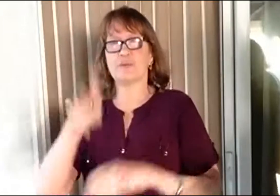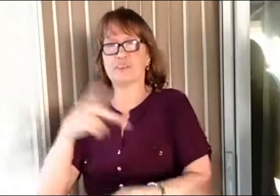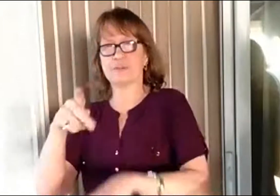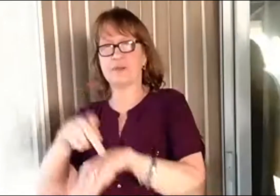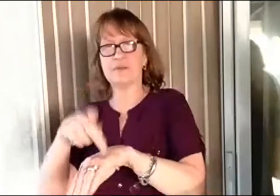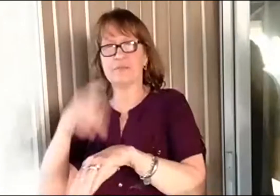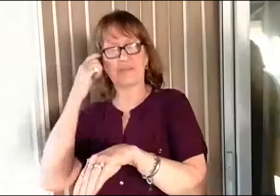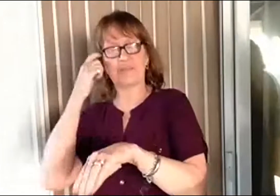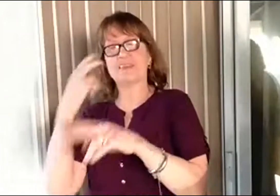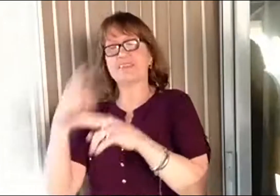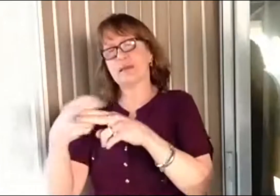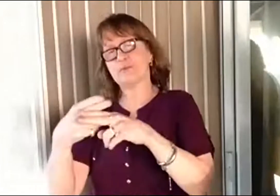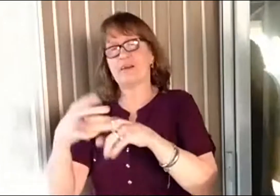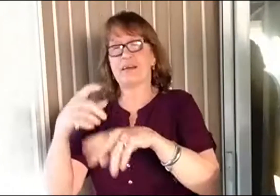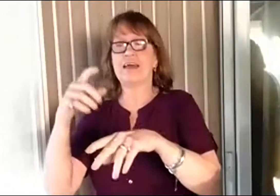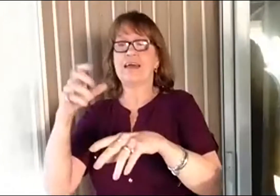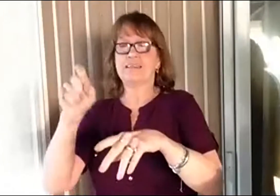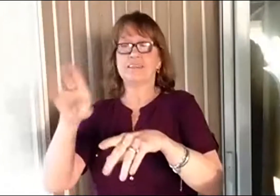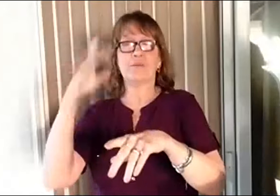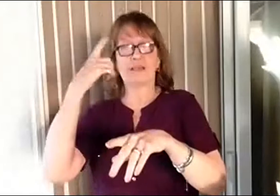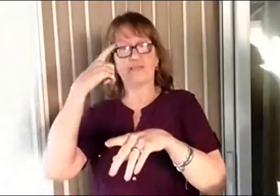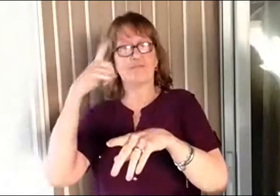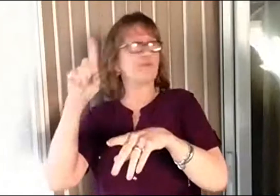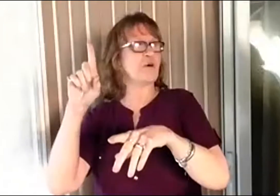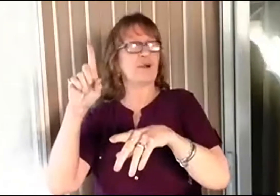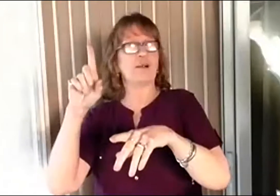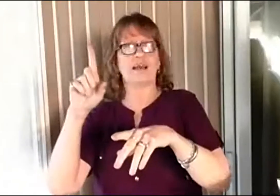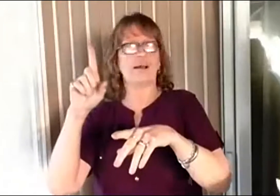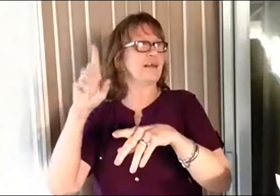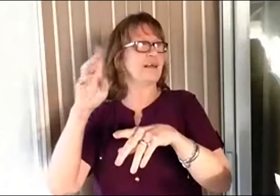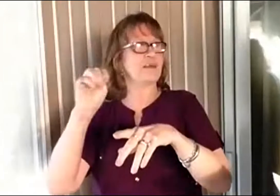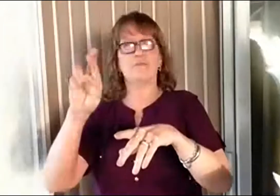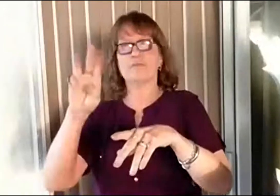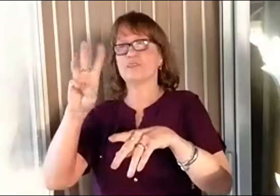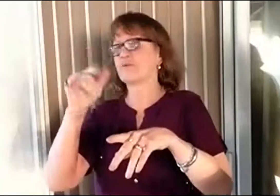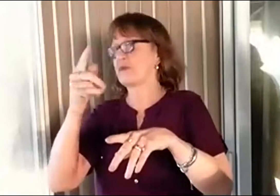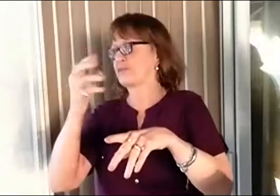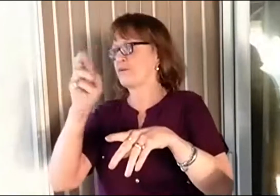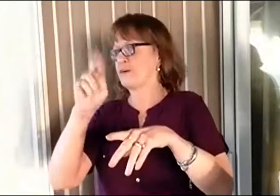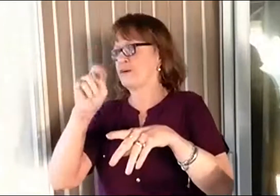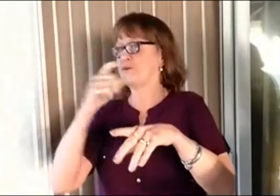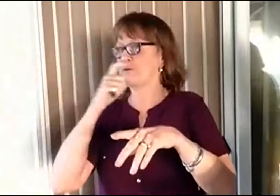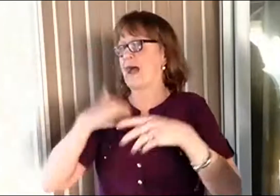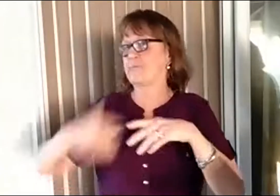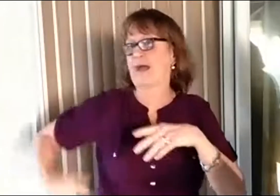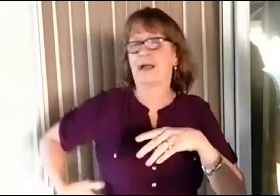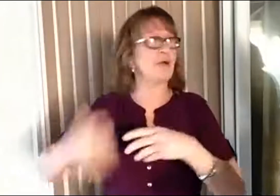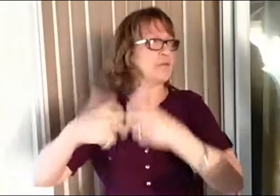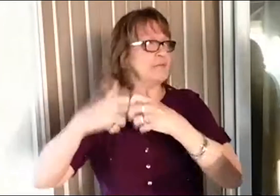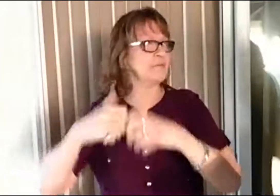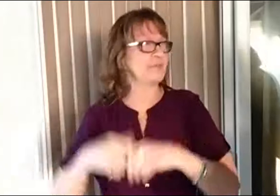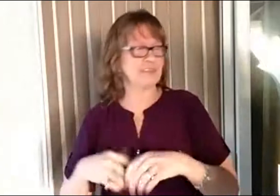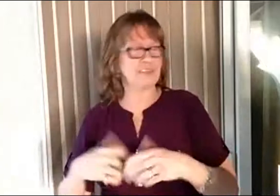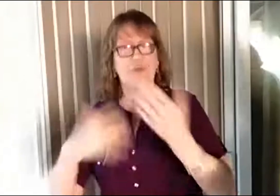Vocational principal. subbing for Mr. Temporary. Whitthorne, subbing for Mr. Whitthorne. Mr. Whitthorne, who had a back